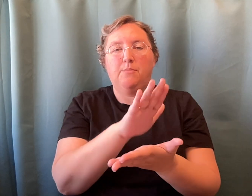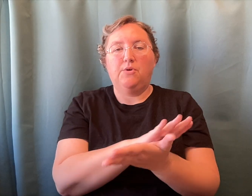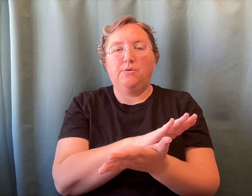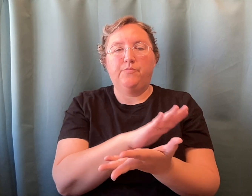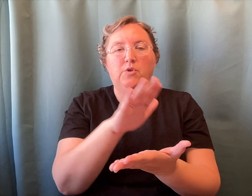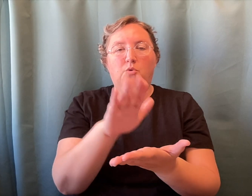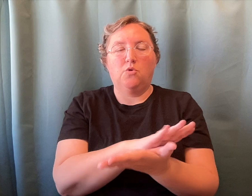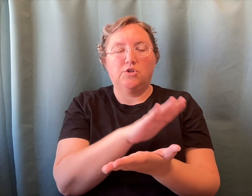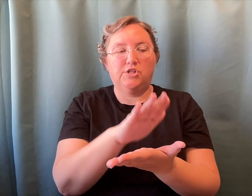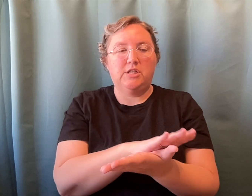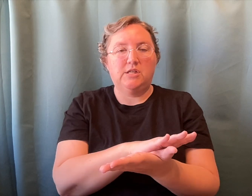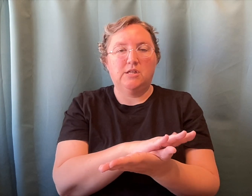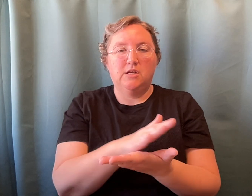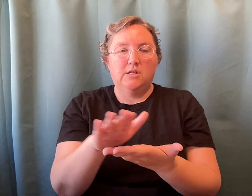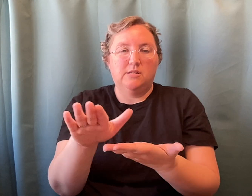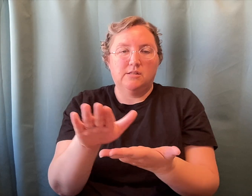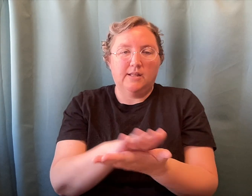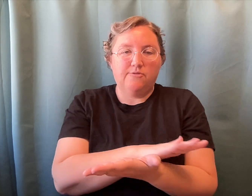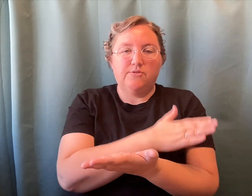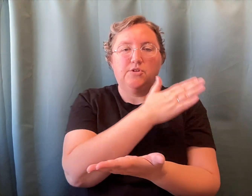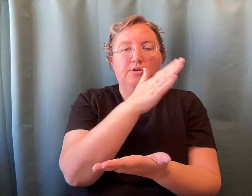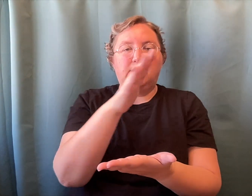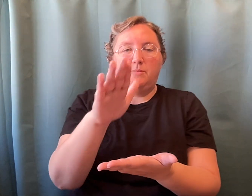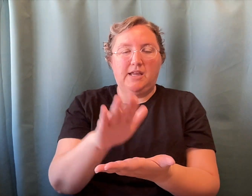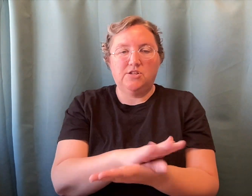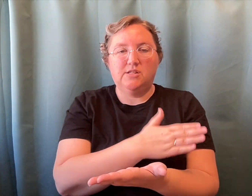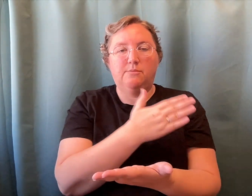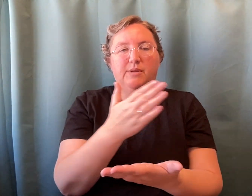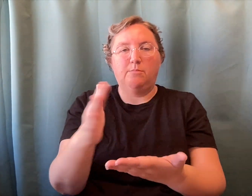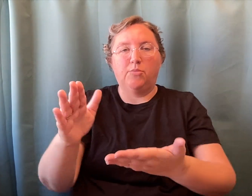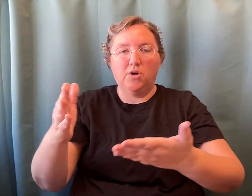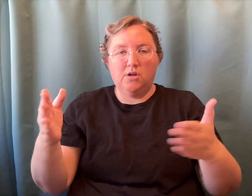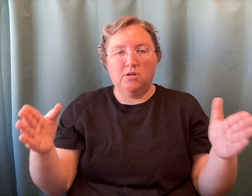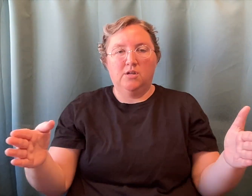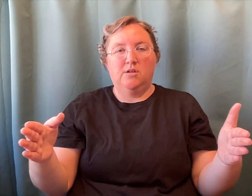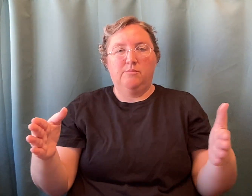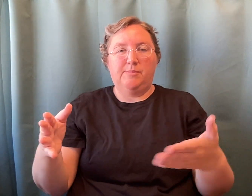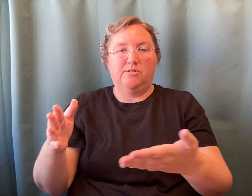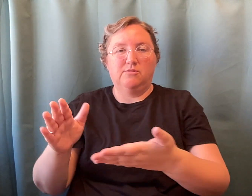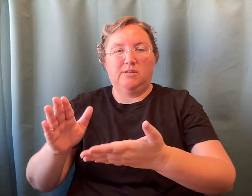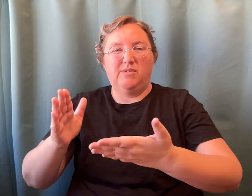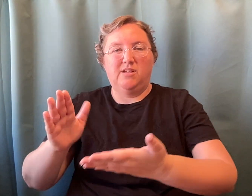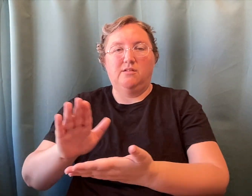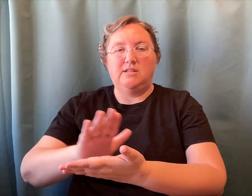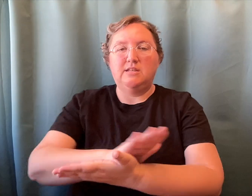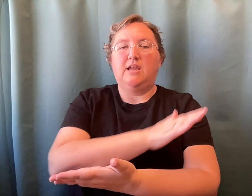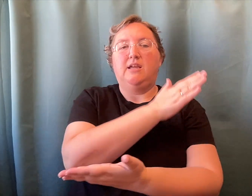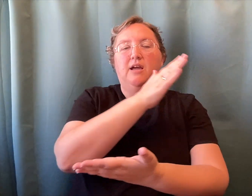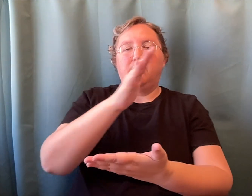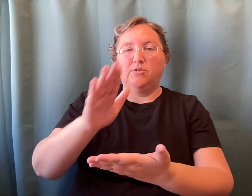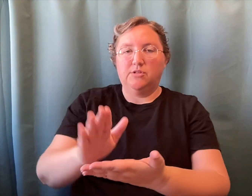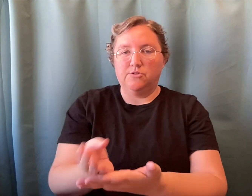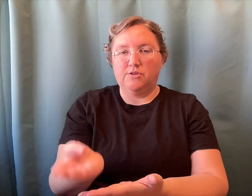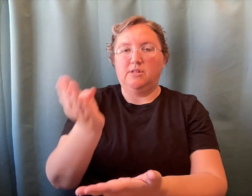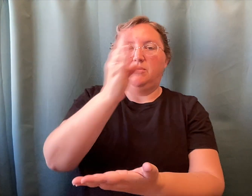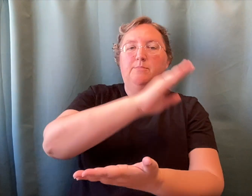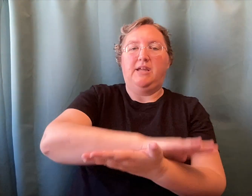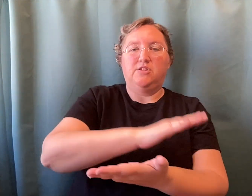Paper or sheet. This is like turning the pages in a big book. Maybe those like big DK kind of books, you're turning the big pages